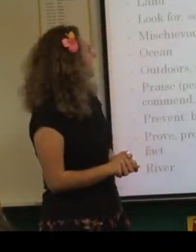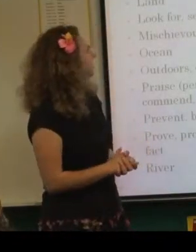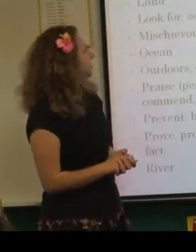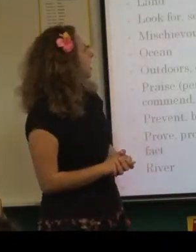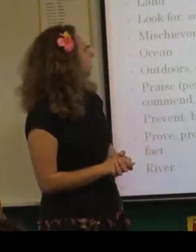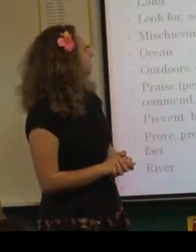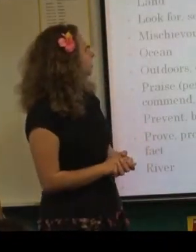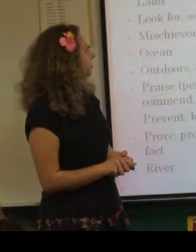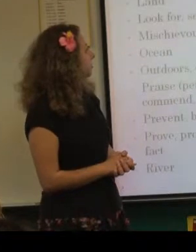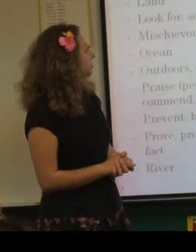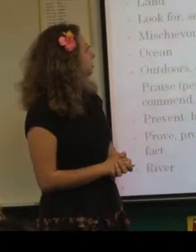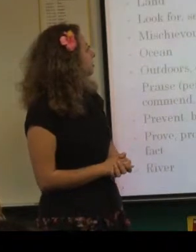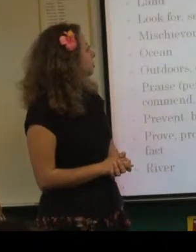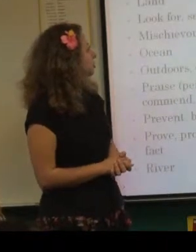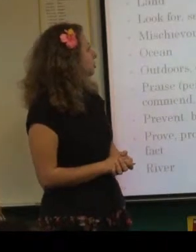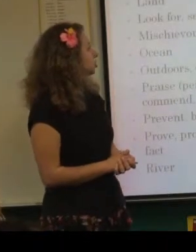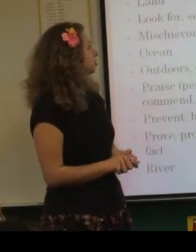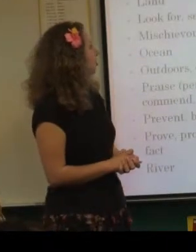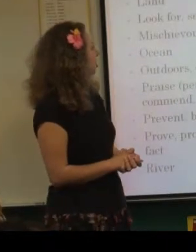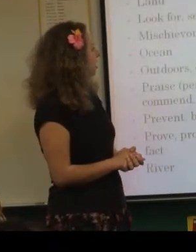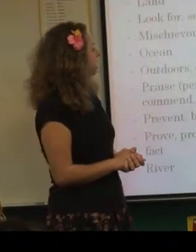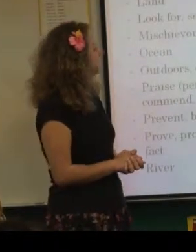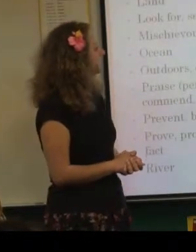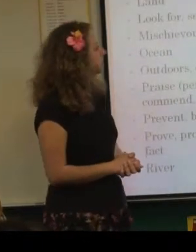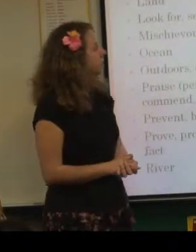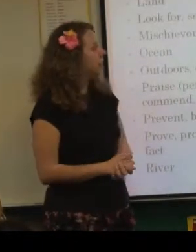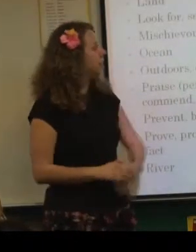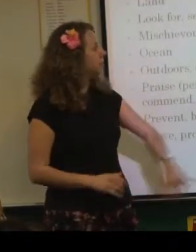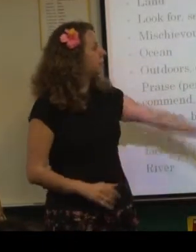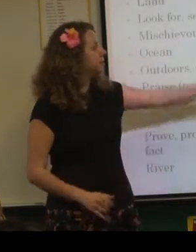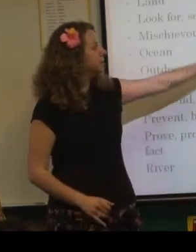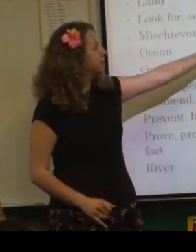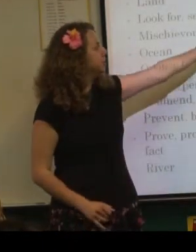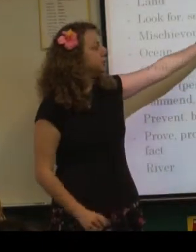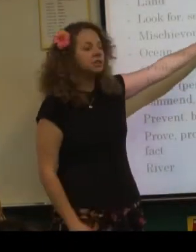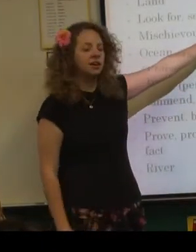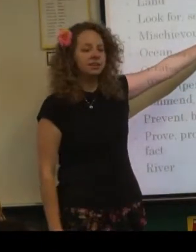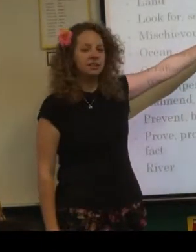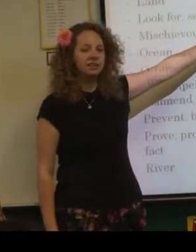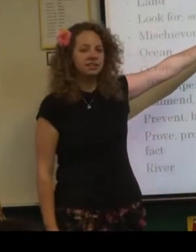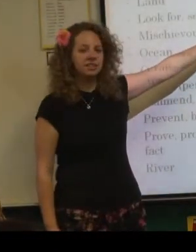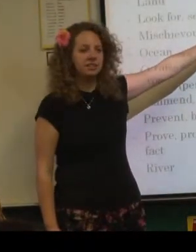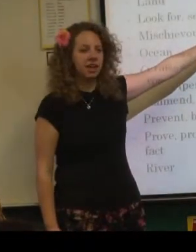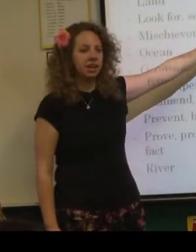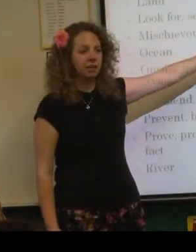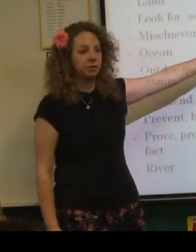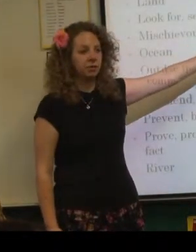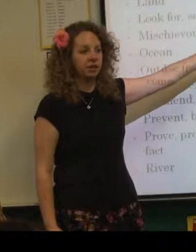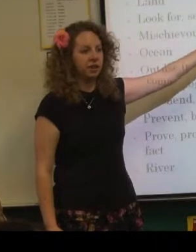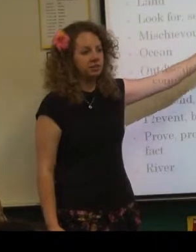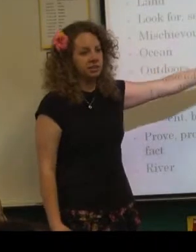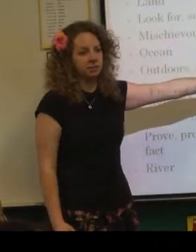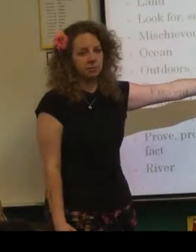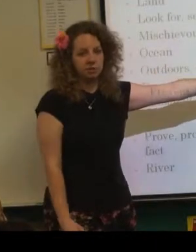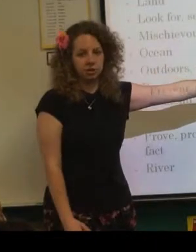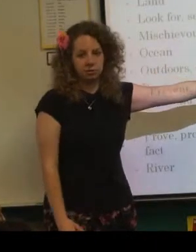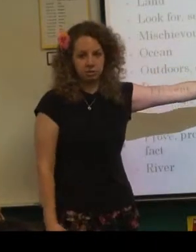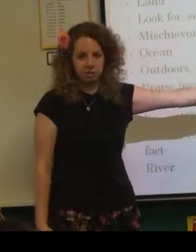And you have look for, search, or hunt. I wouldn't use hunt as in like I'm going hunting, I'm going to go shoot a